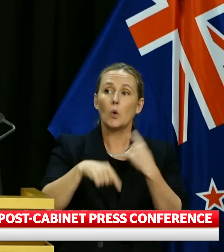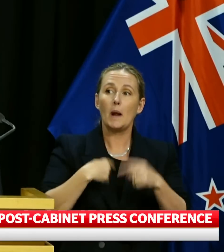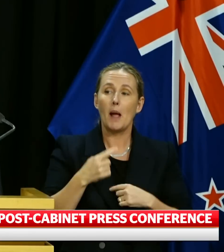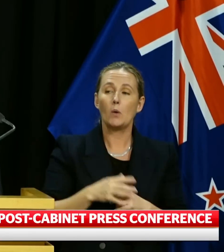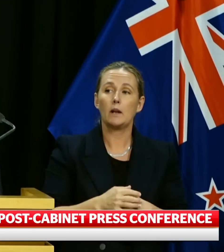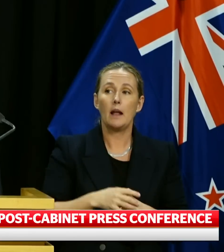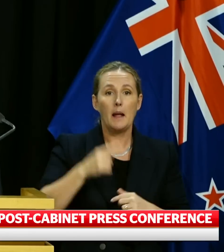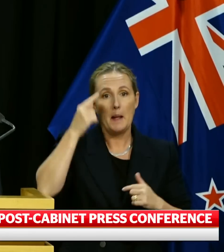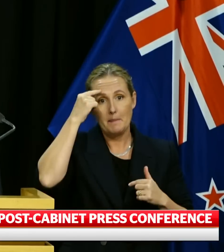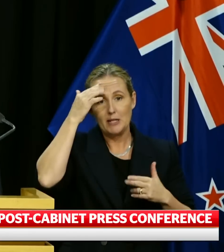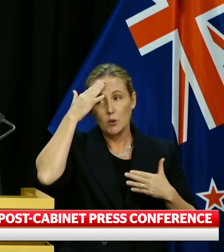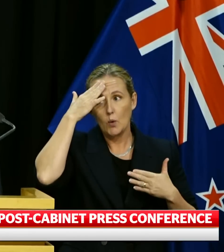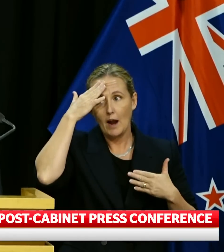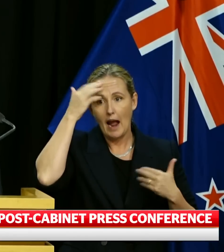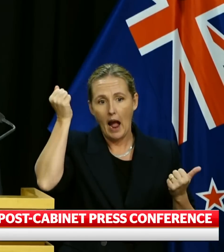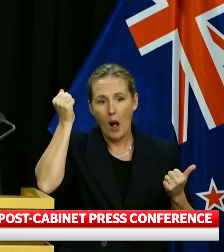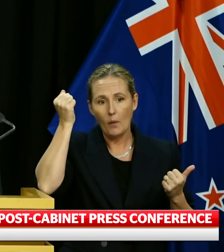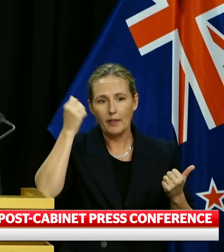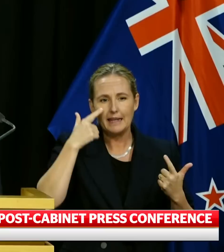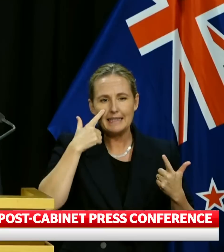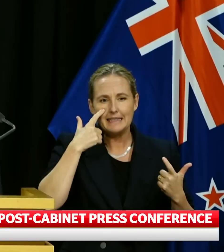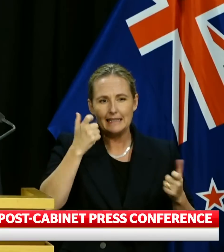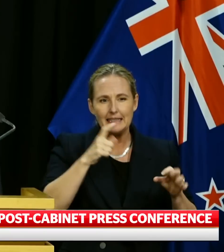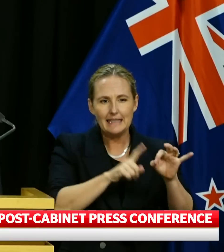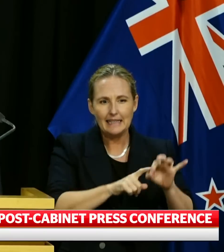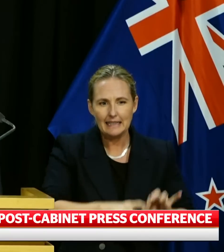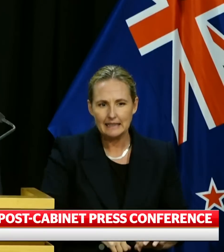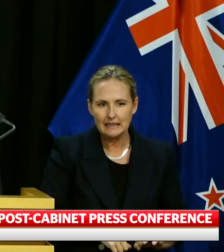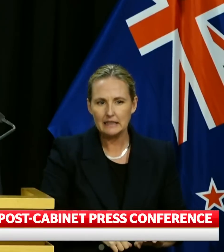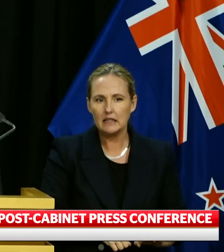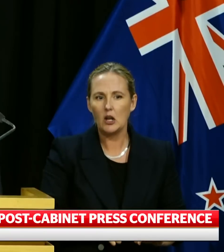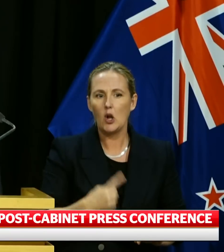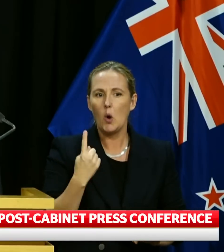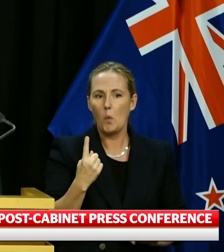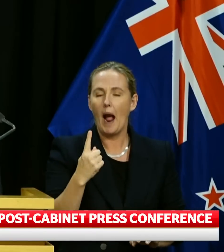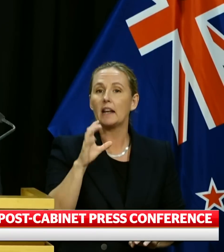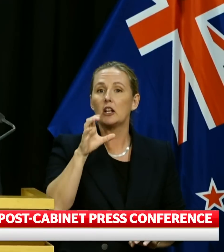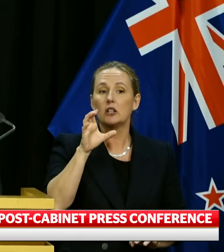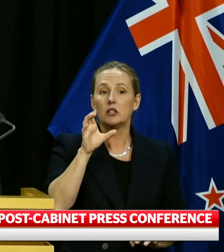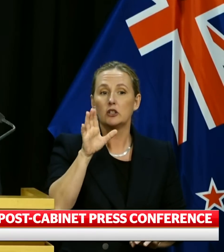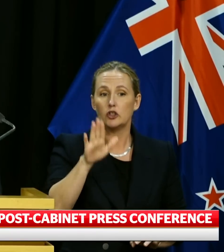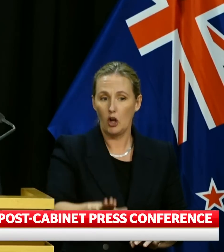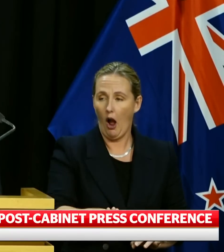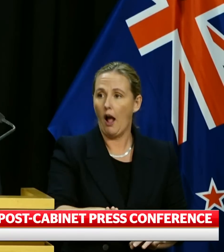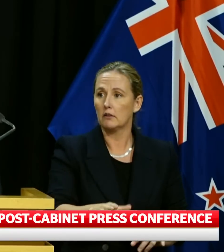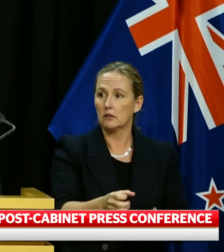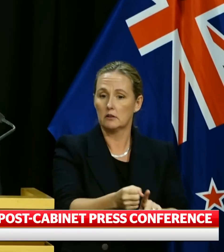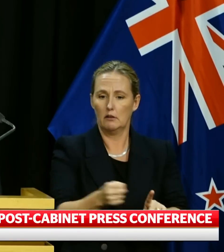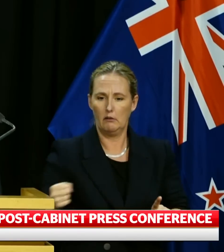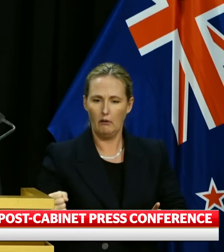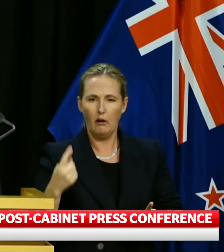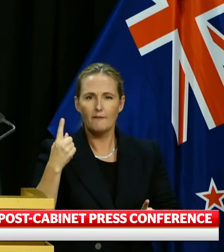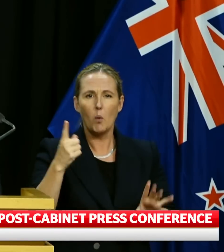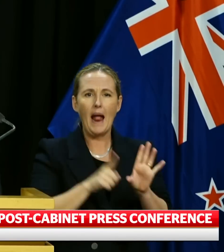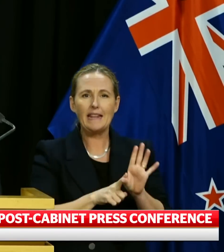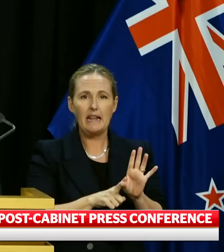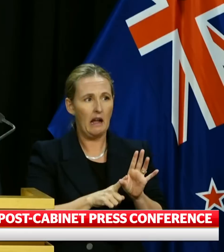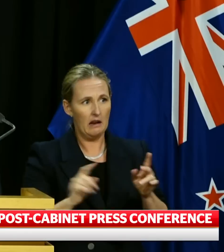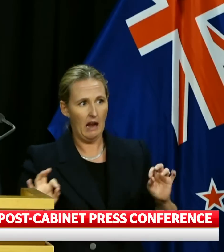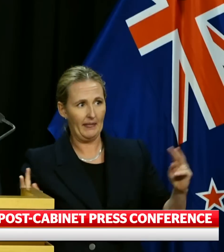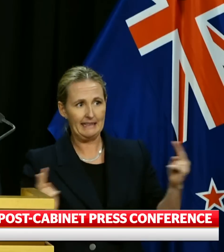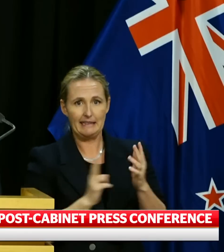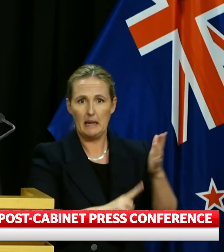Cassandra Fassett was kept from her parents for 2 years, and then highlighted gaps in care and the mental health system because of chronic staff